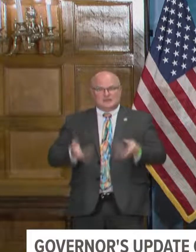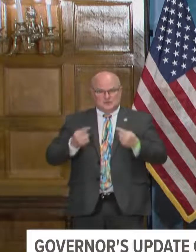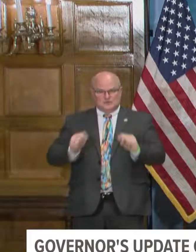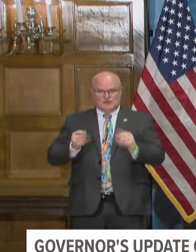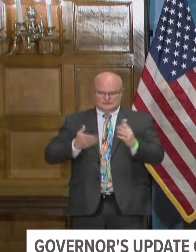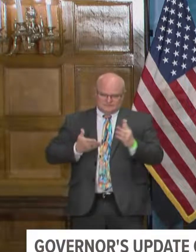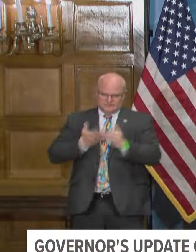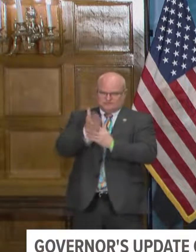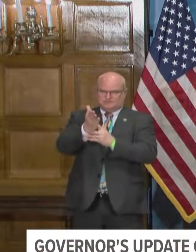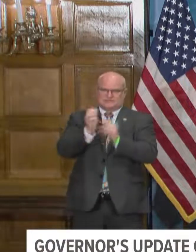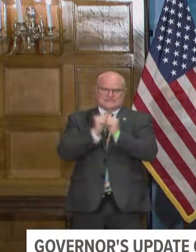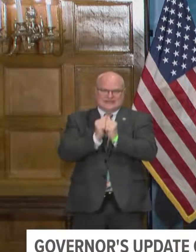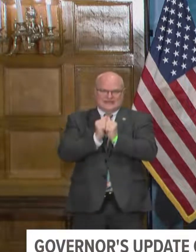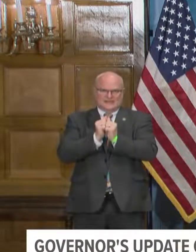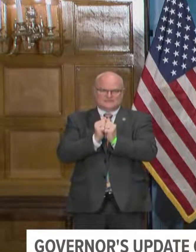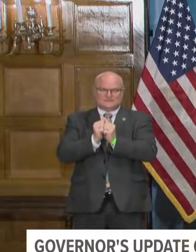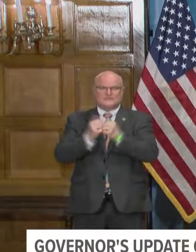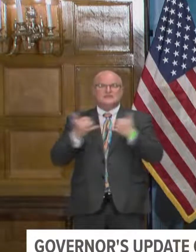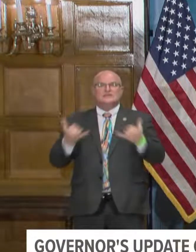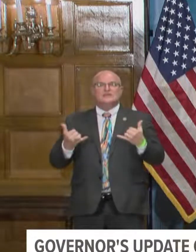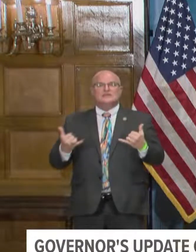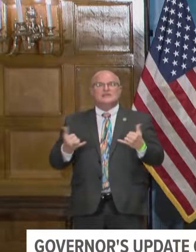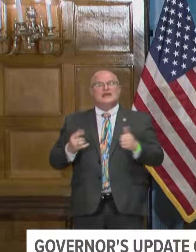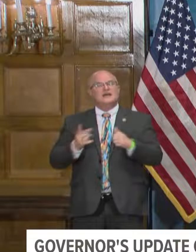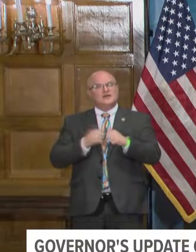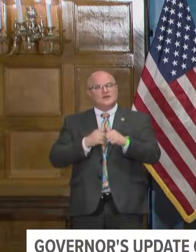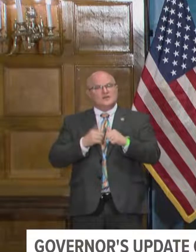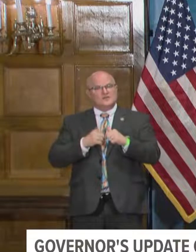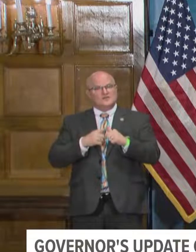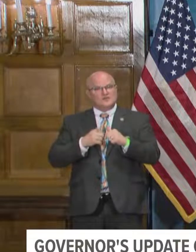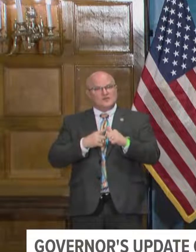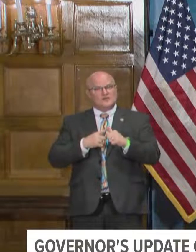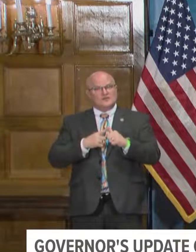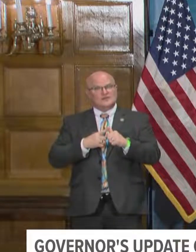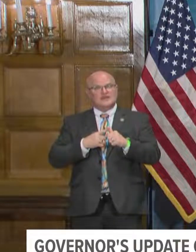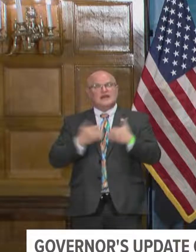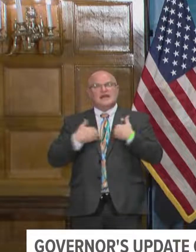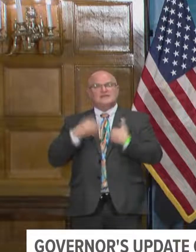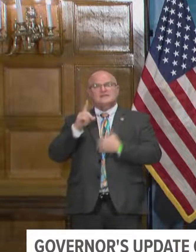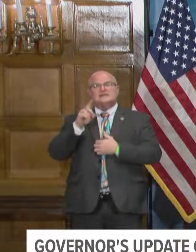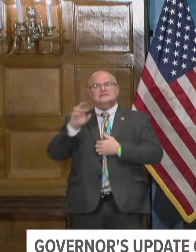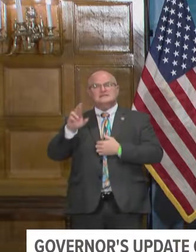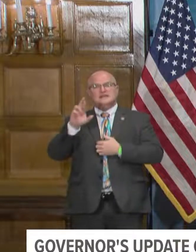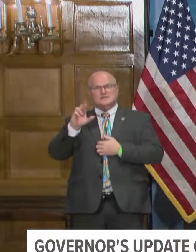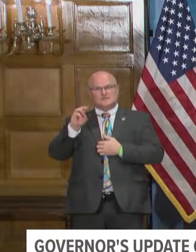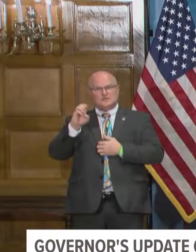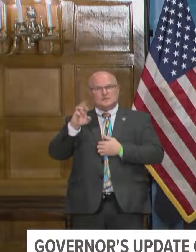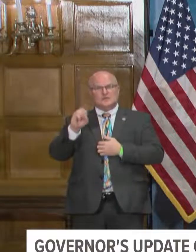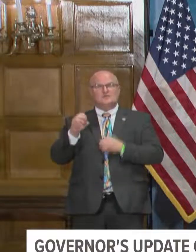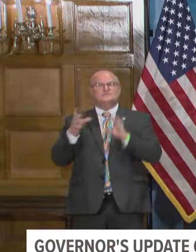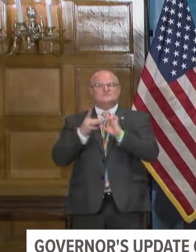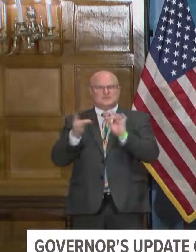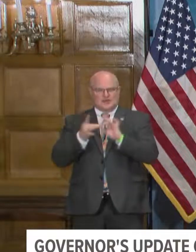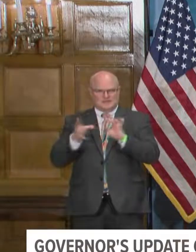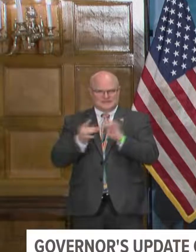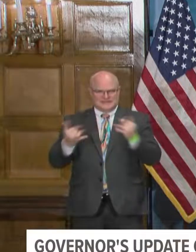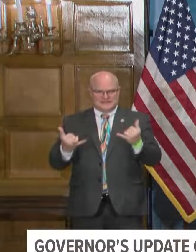this together. And with that, let me first bring up Dr. Romero for his comments.